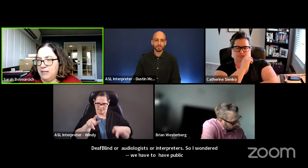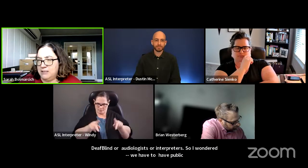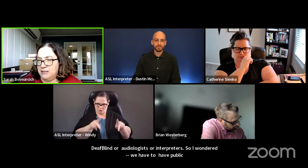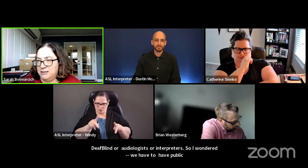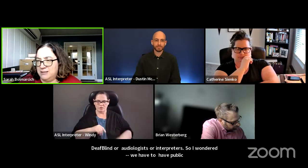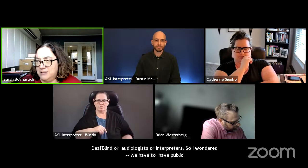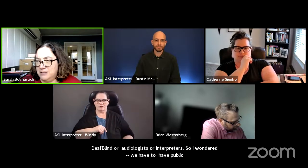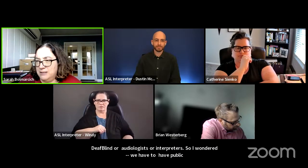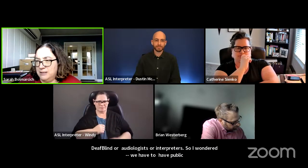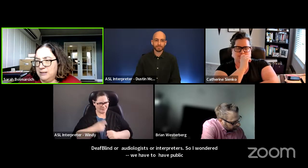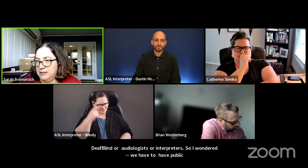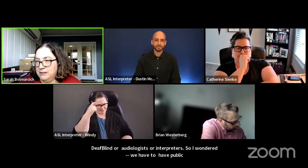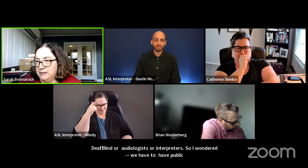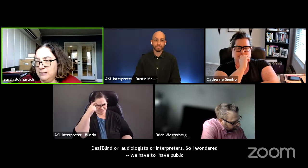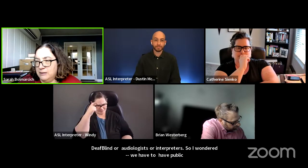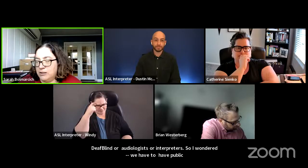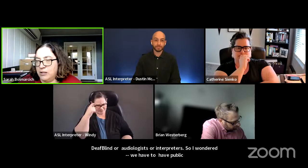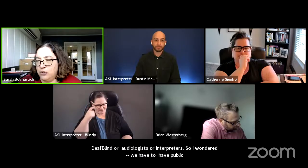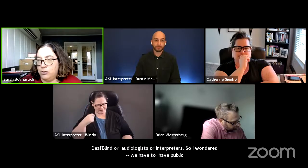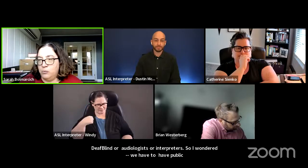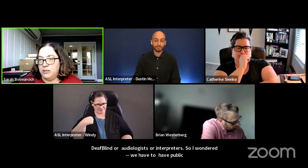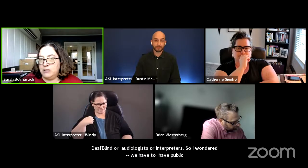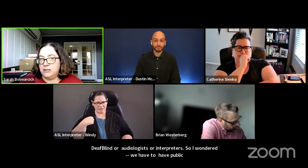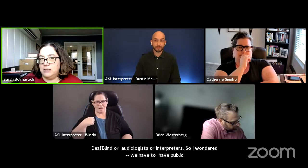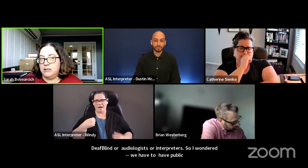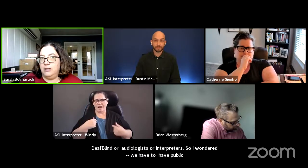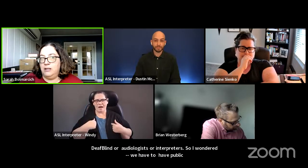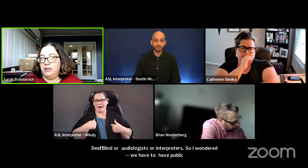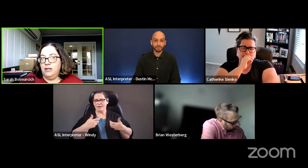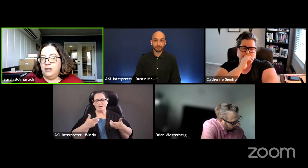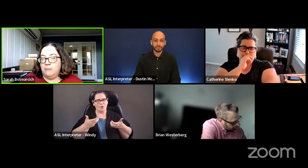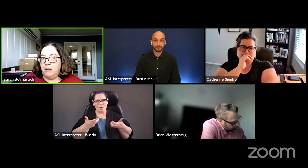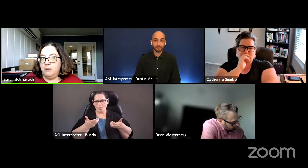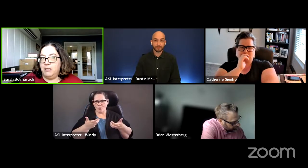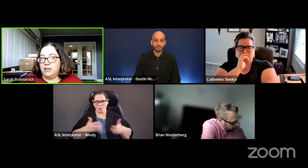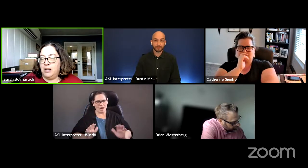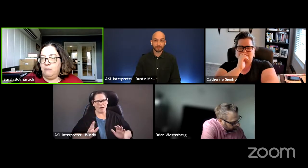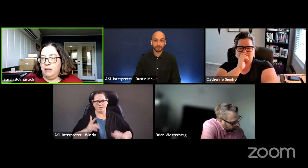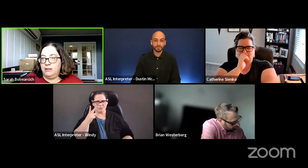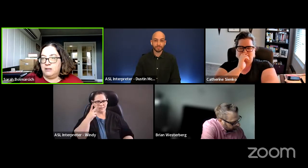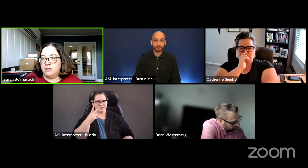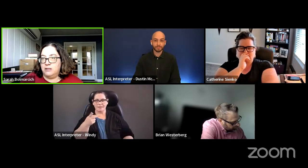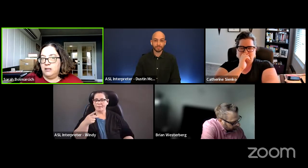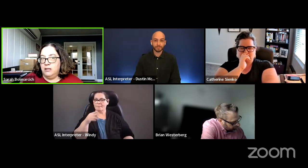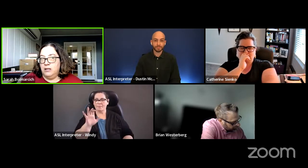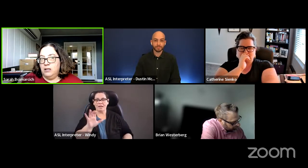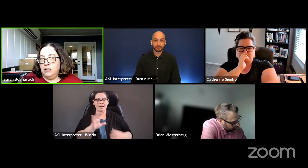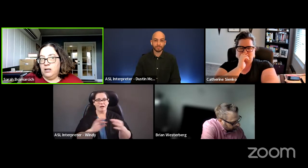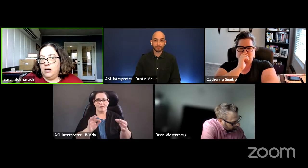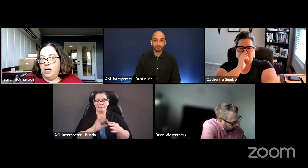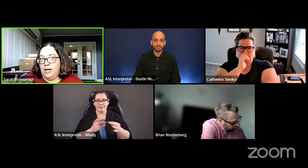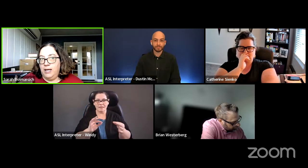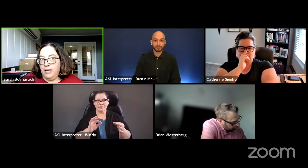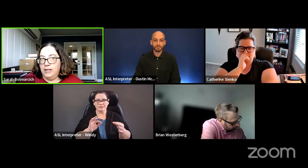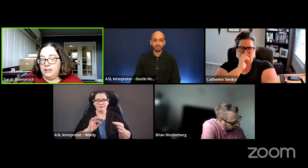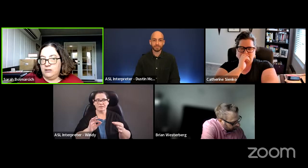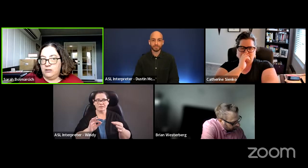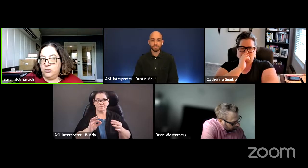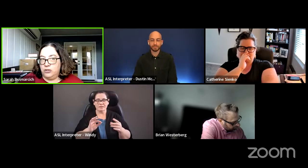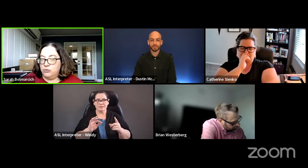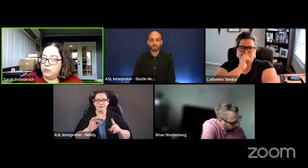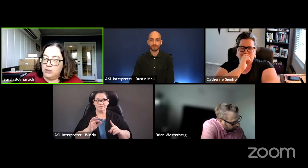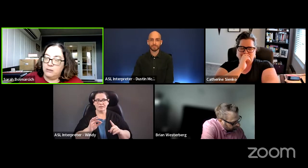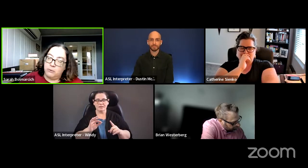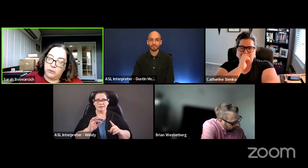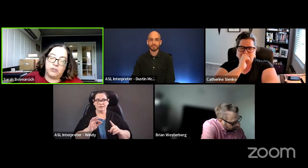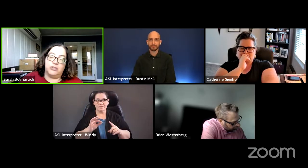Does all that make sense? Because I don't want to see the public comments in a